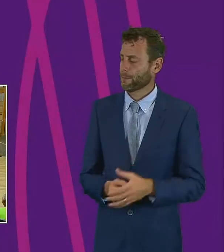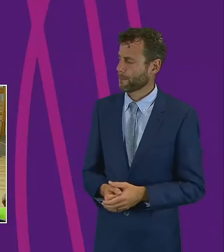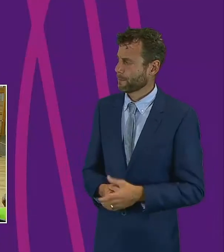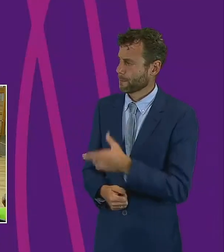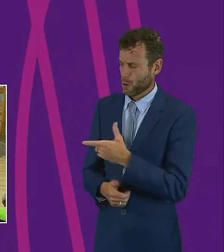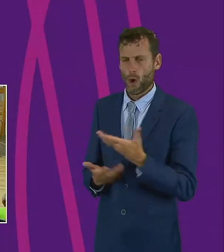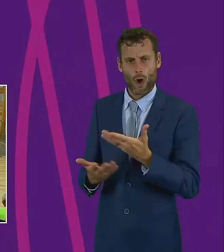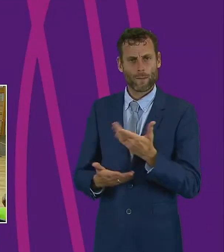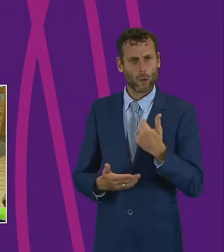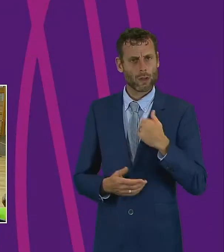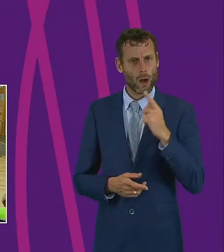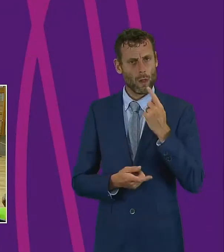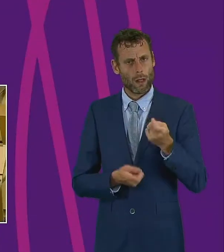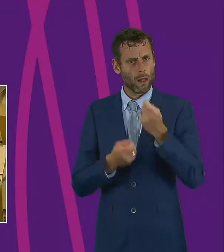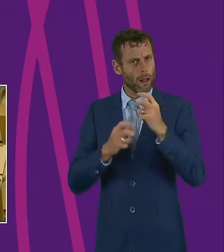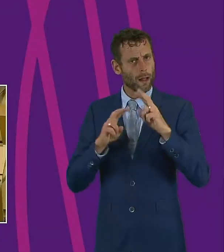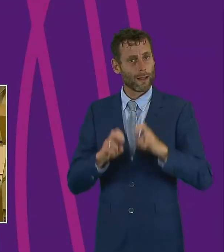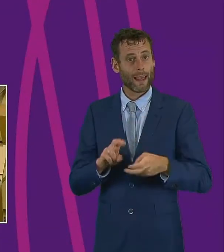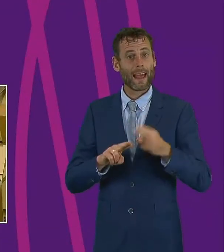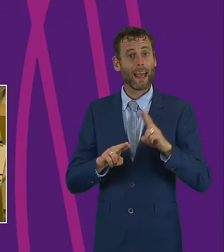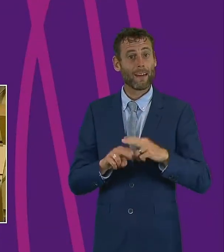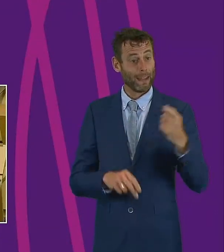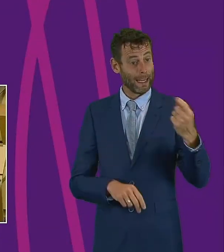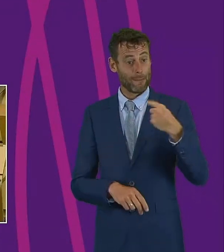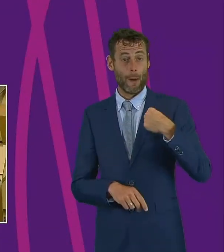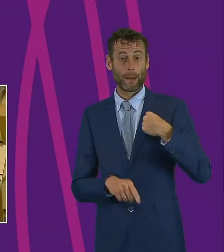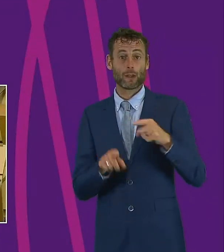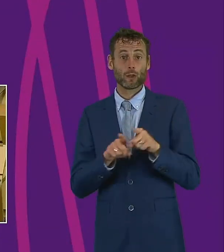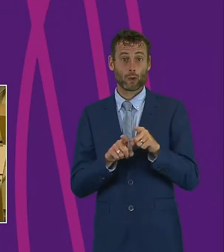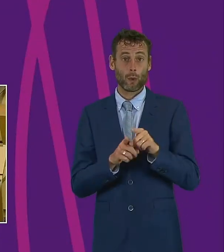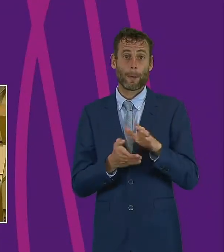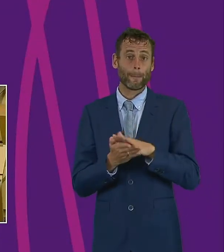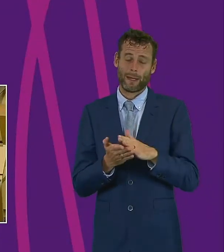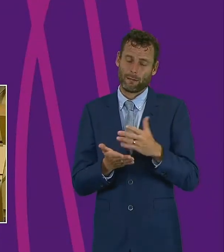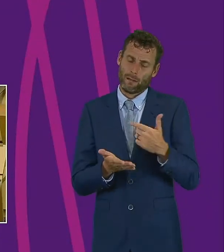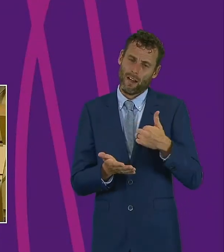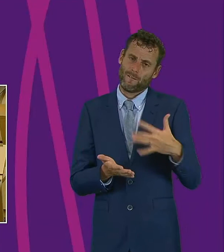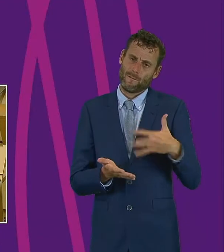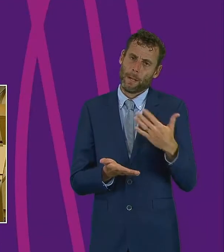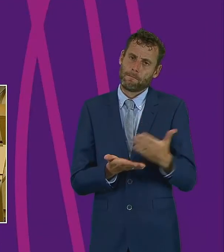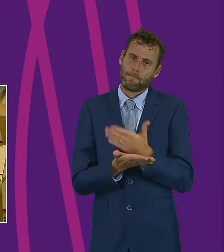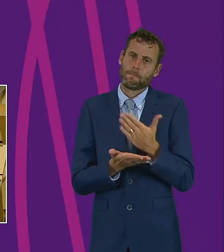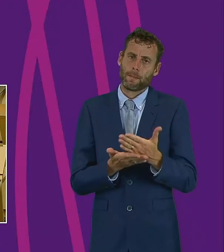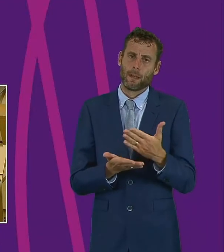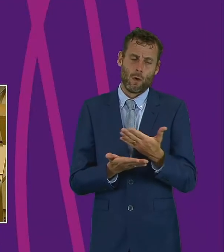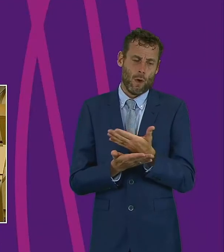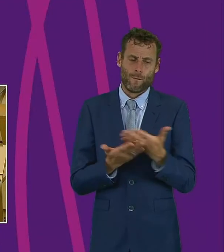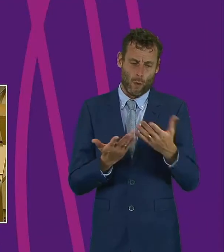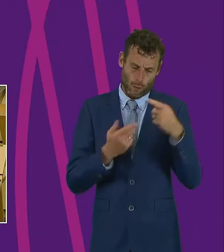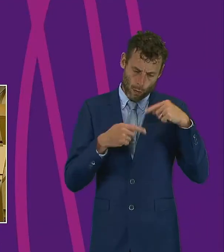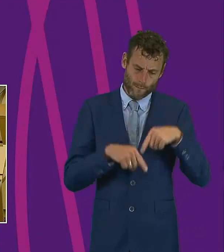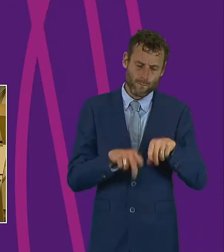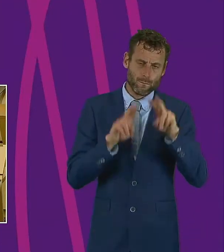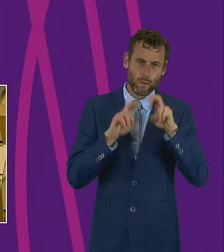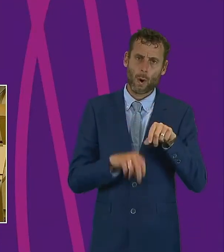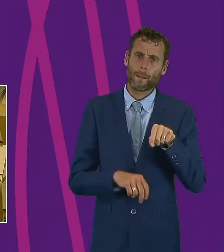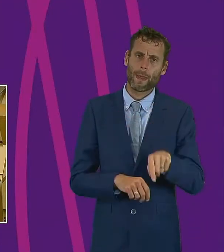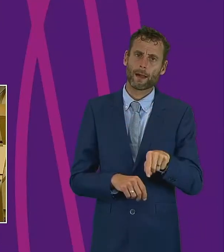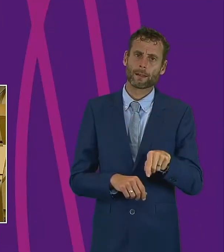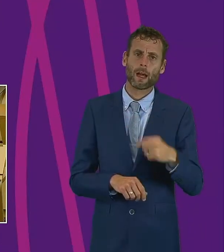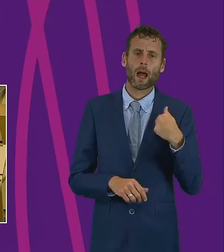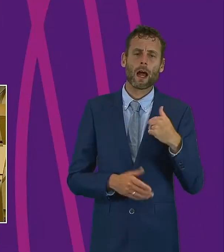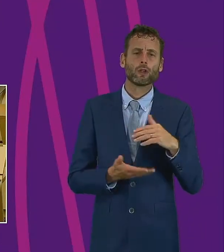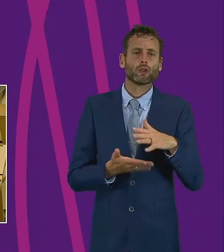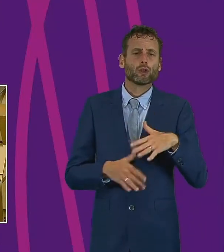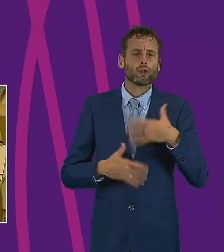into it. If I was copied into the email, I'm sure that process is underway already. I don't mean in any way to diminish the importance of this,